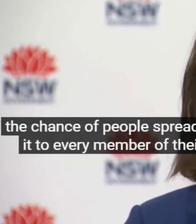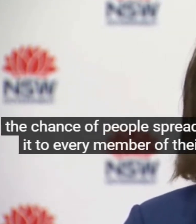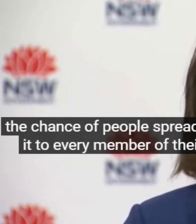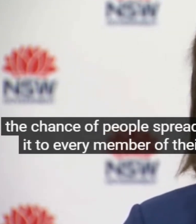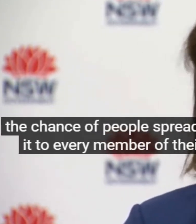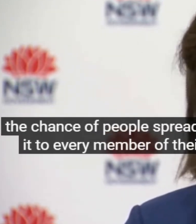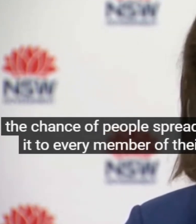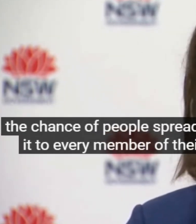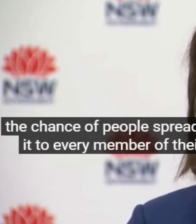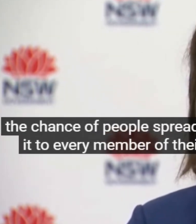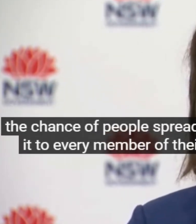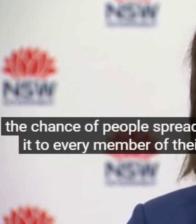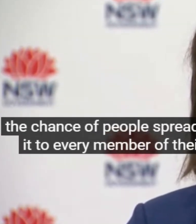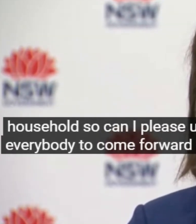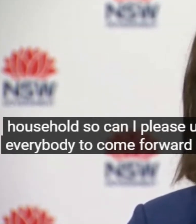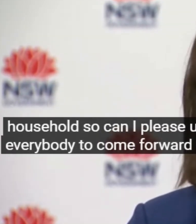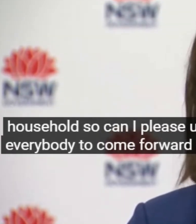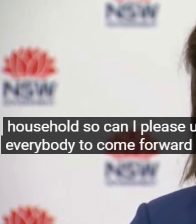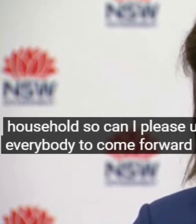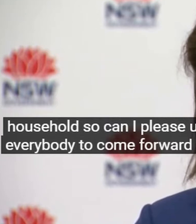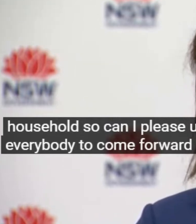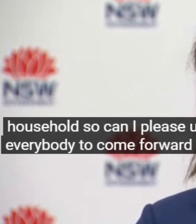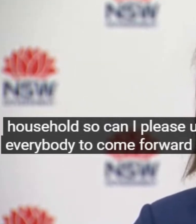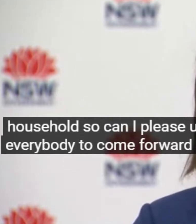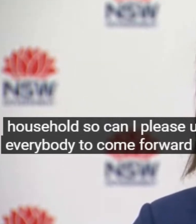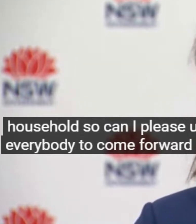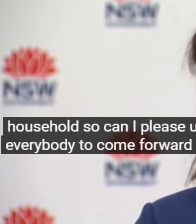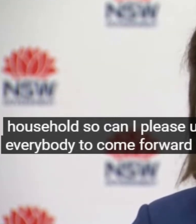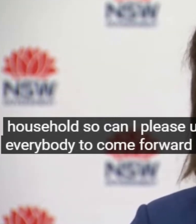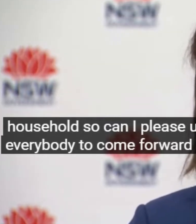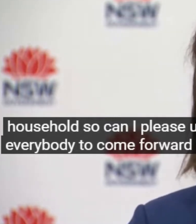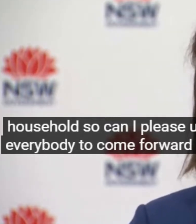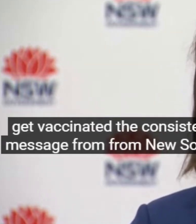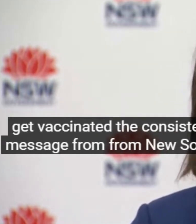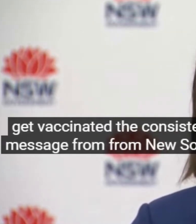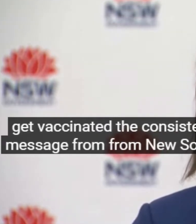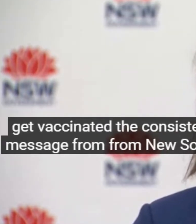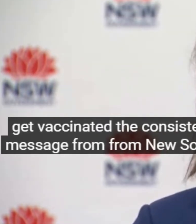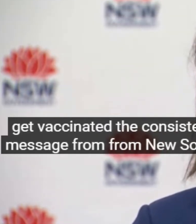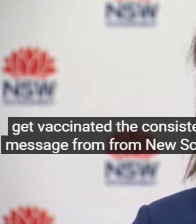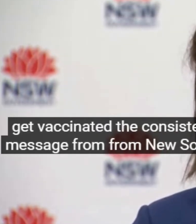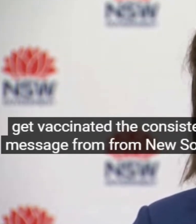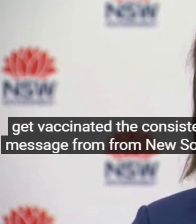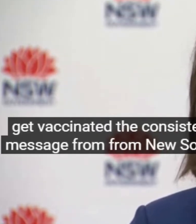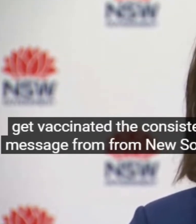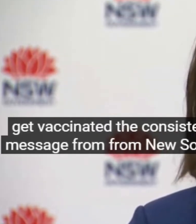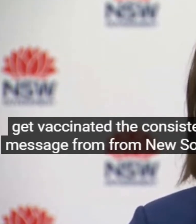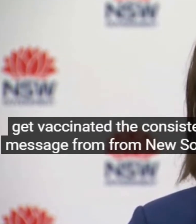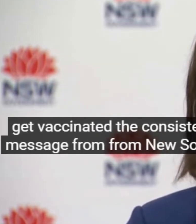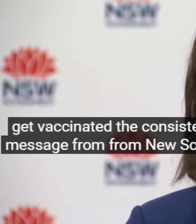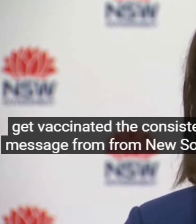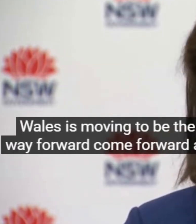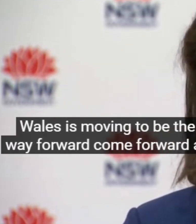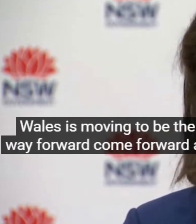targets, life will be very different for us. We don't want to be in a situation where we're going in and out of lockdowns, and certainly in New South Wales our aim is to get out of this